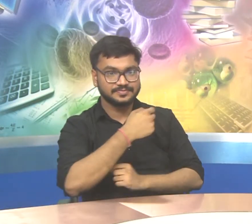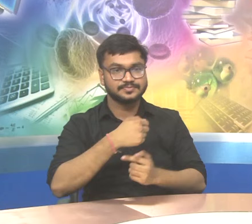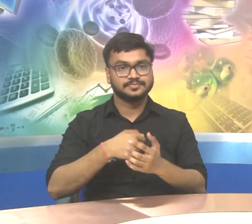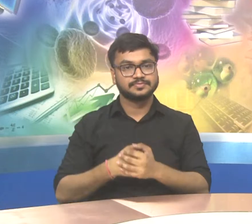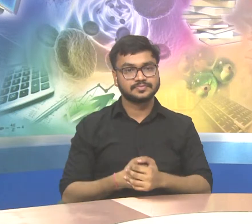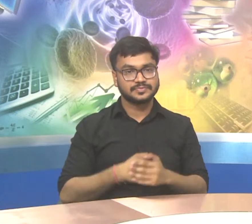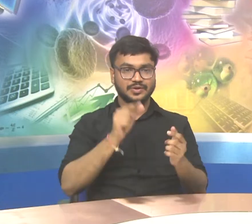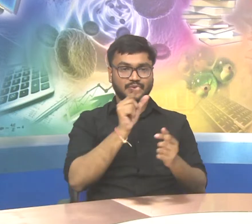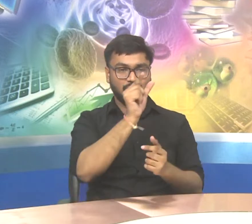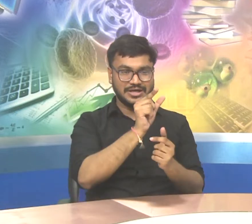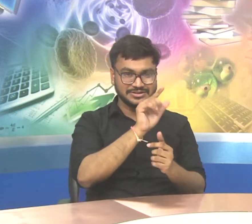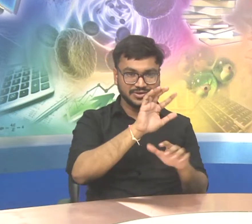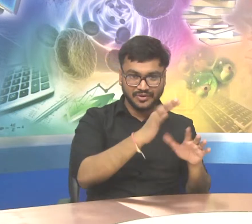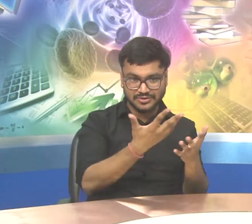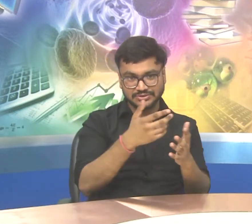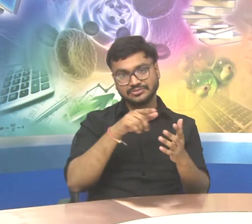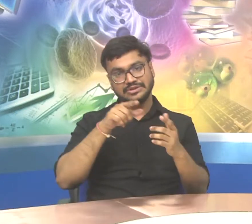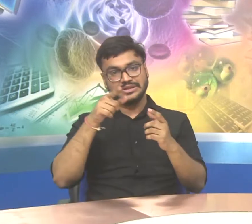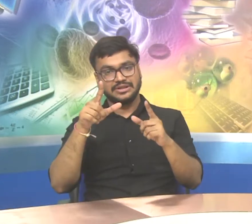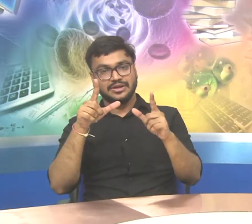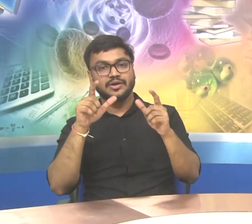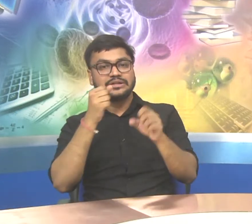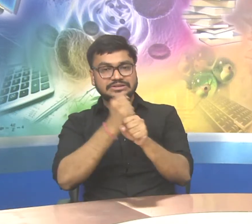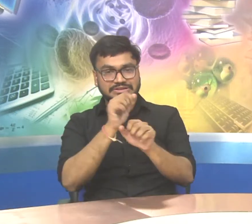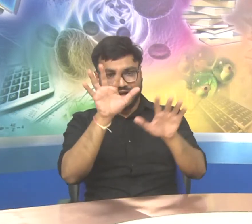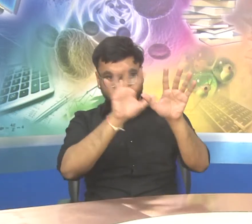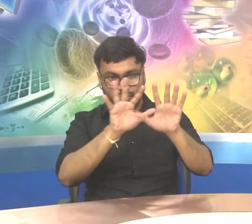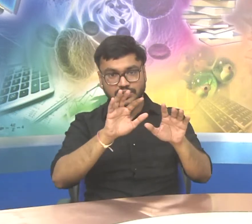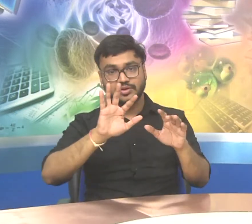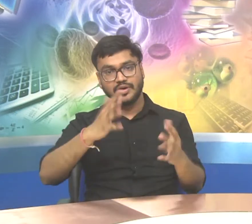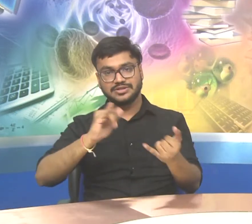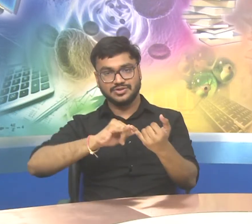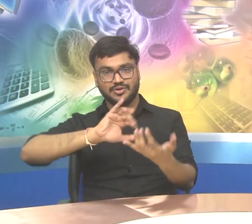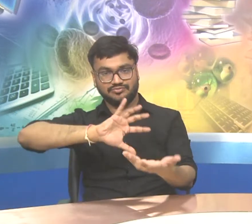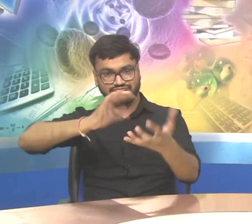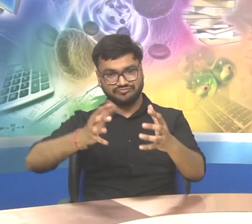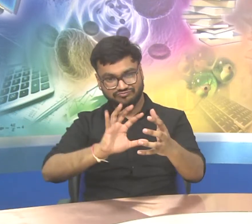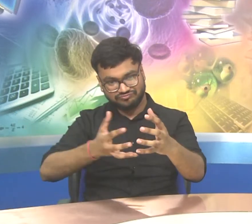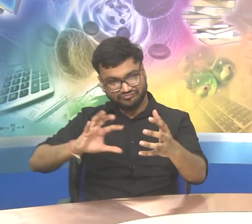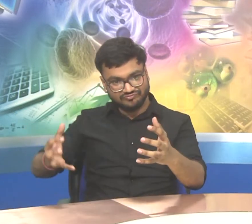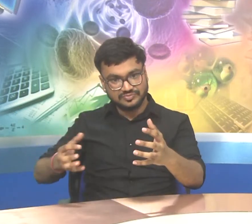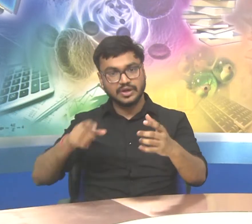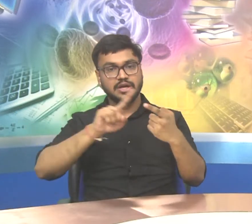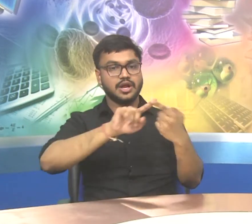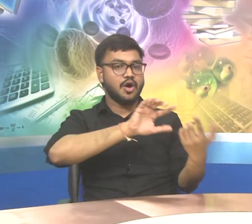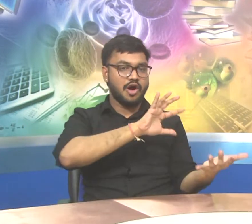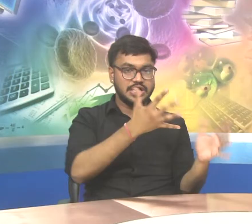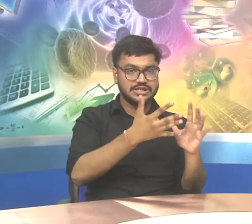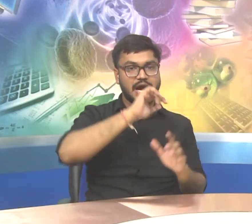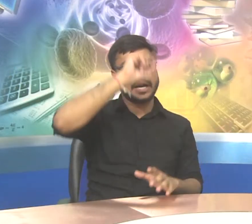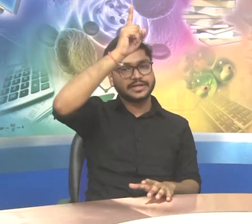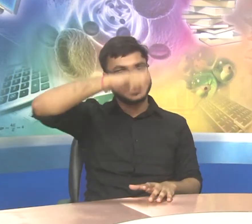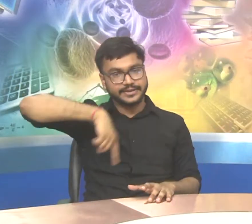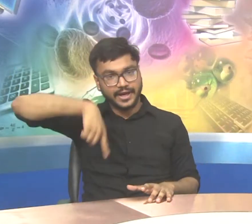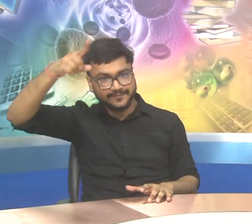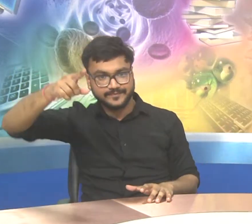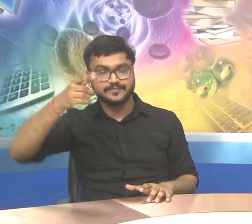There are the 5 stages which are going to present on the stage: universe,